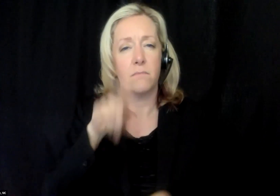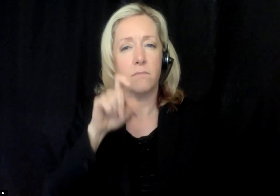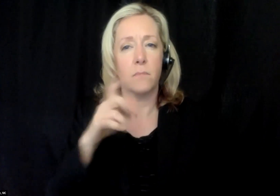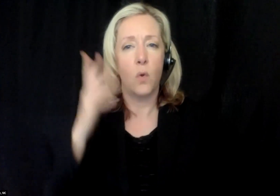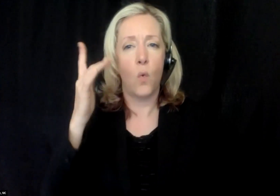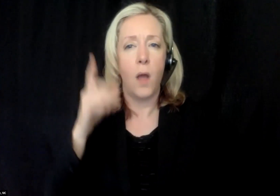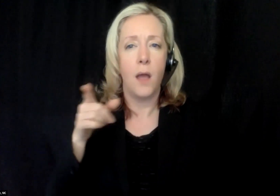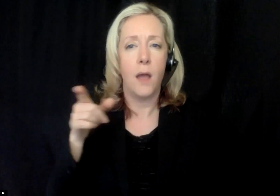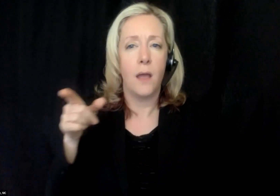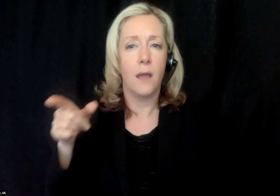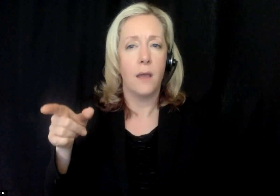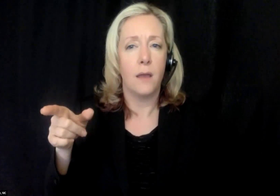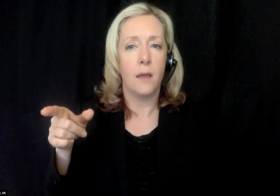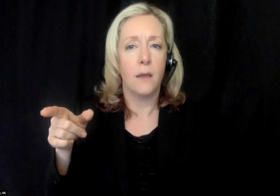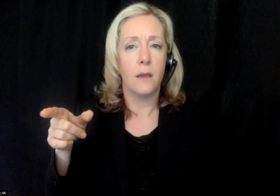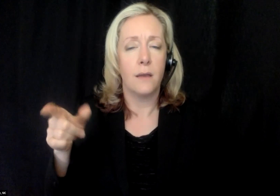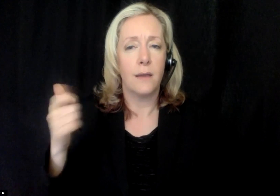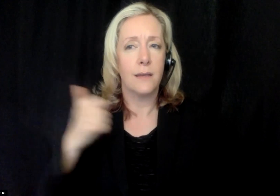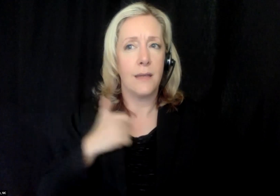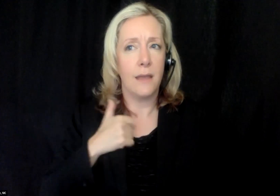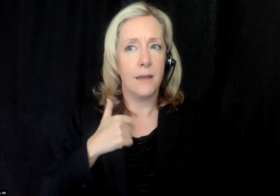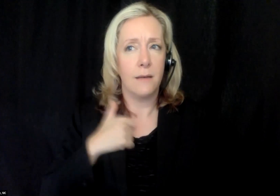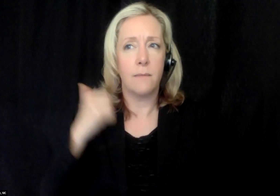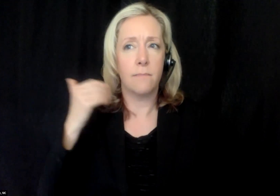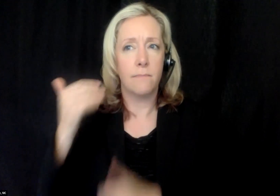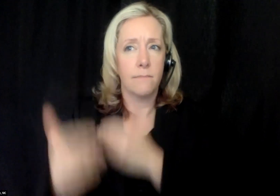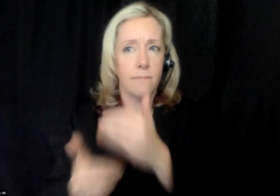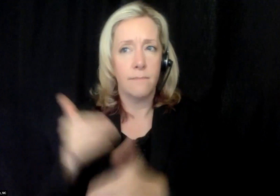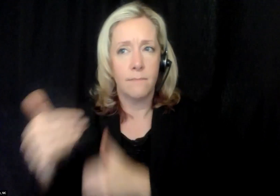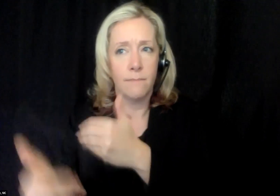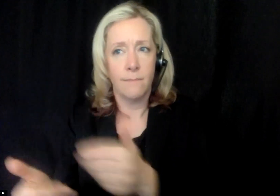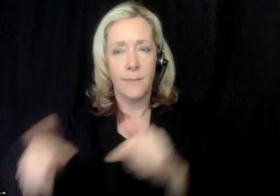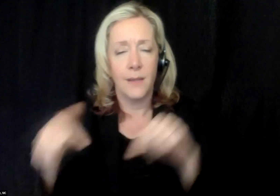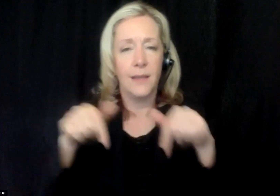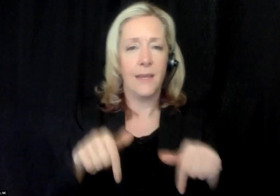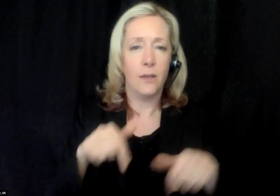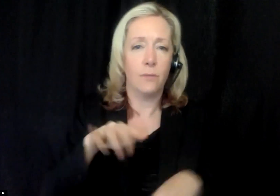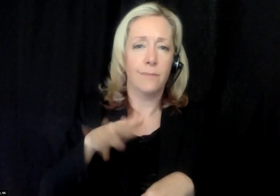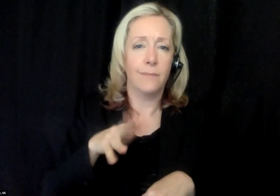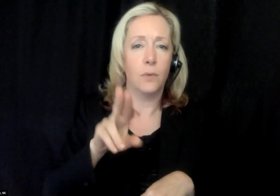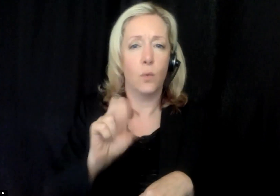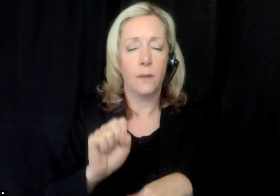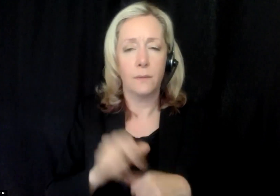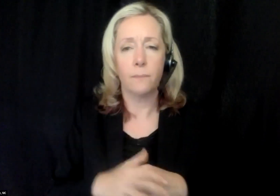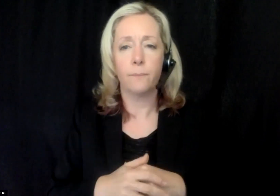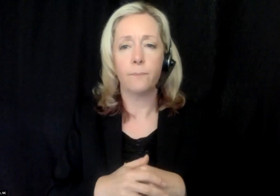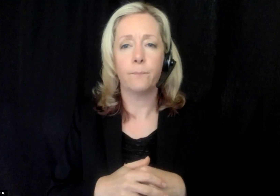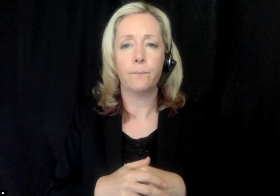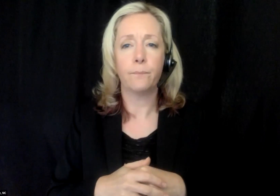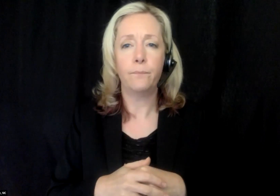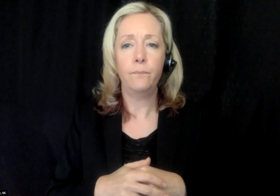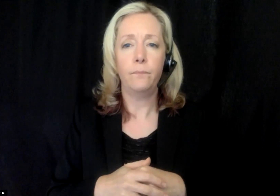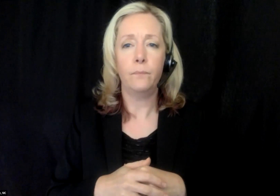and Sheena Symington are making much more progress there in Ontario than we've been able to make in the United States, dealing with